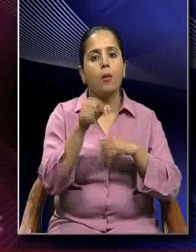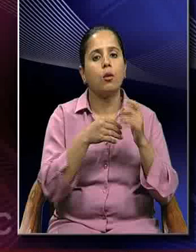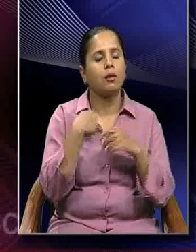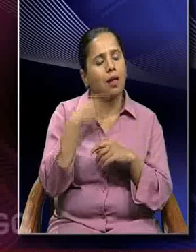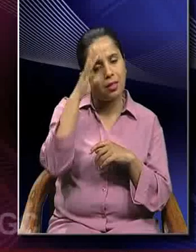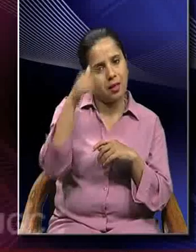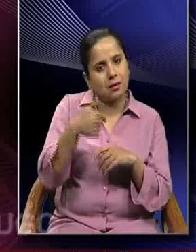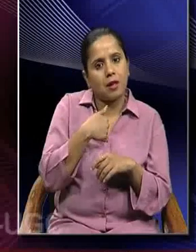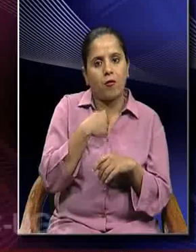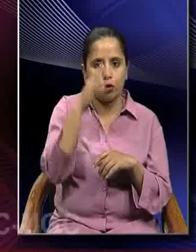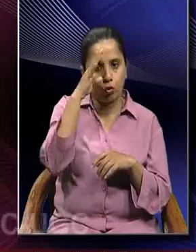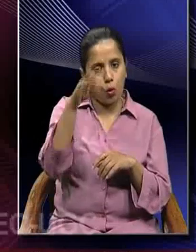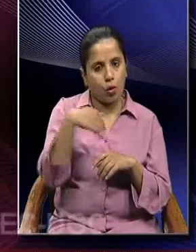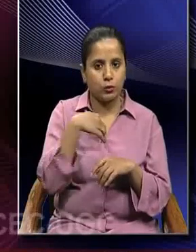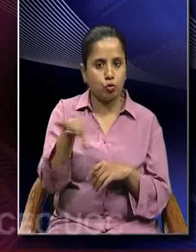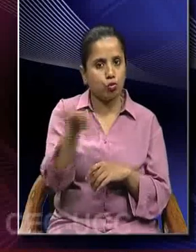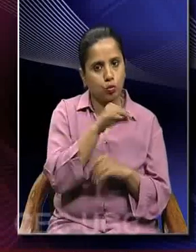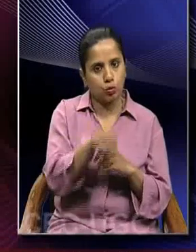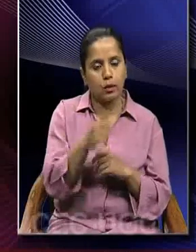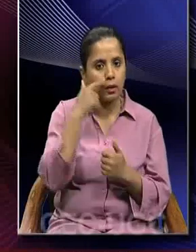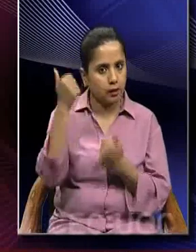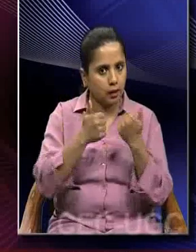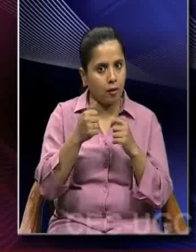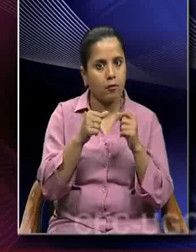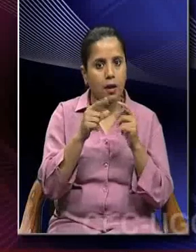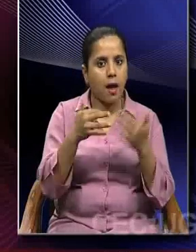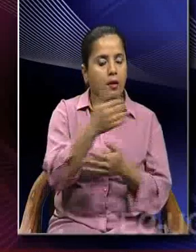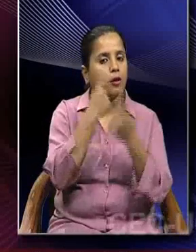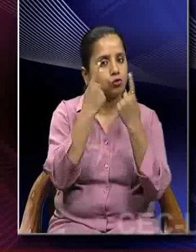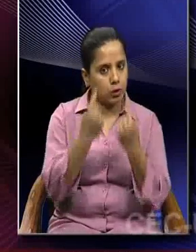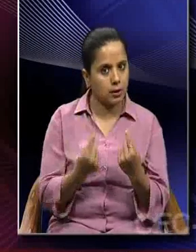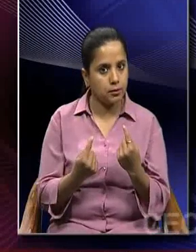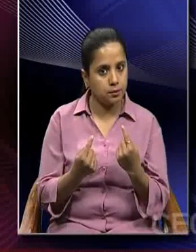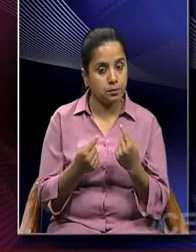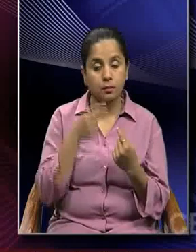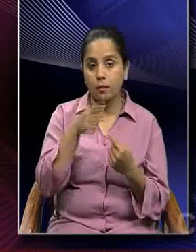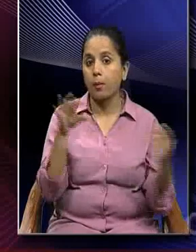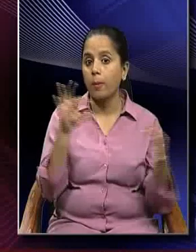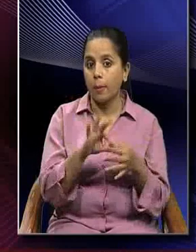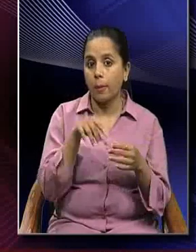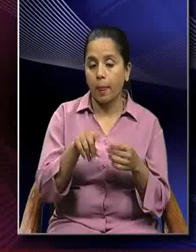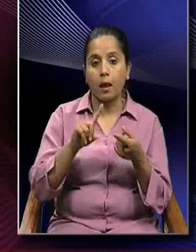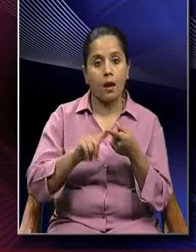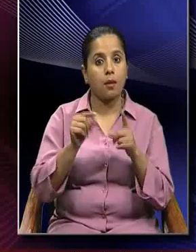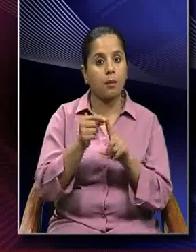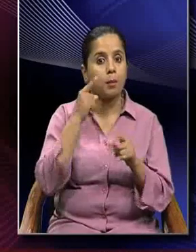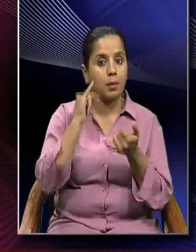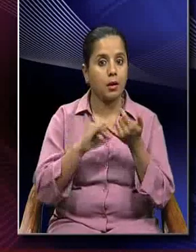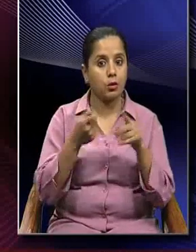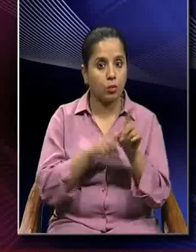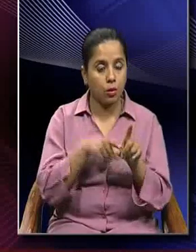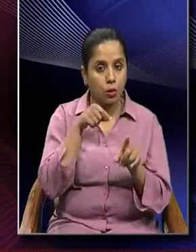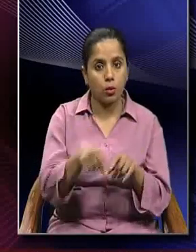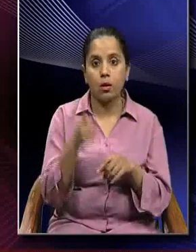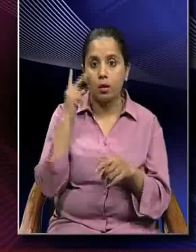derived from a theory and then examined through data analysis. It is based on the epistemological tradition of